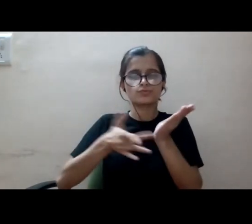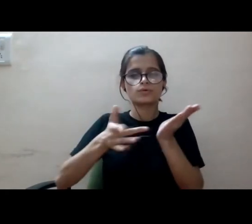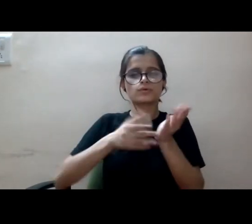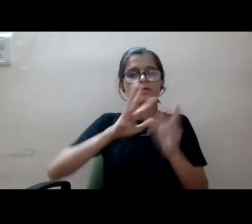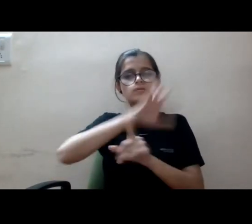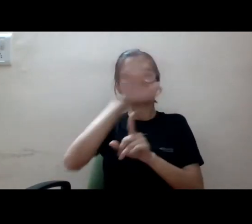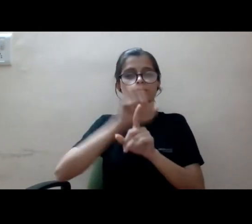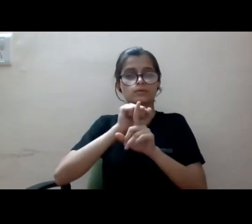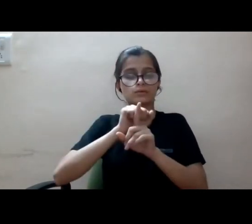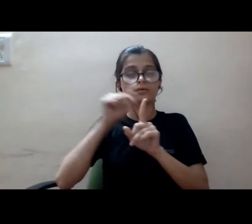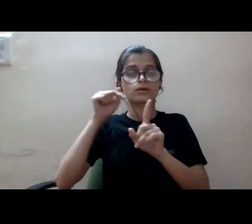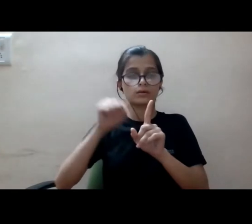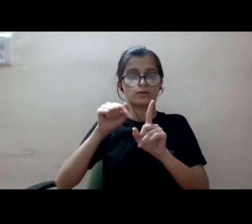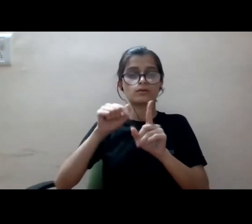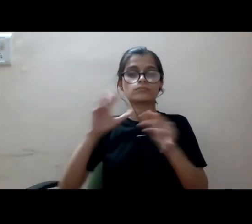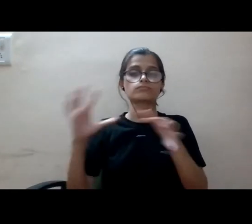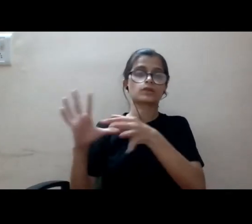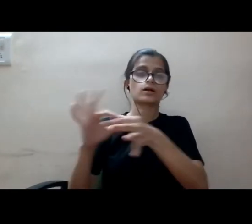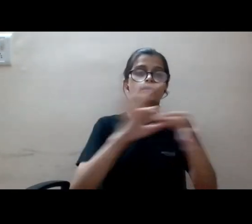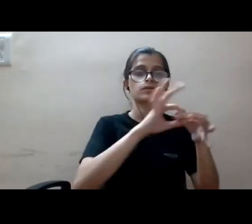cultural interconnectedness.